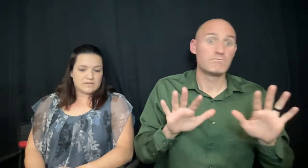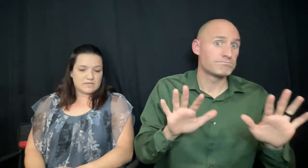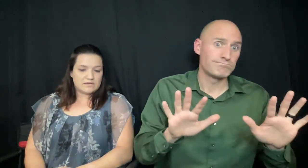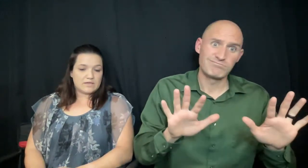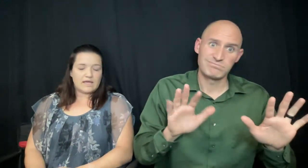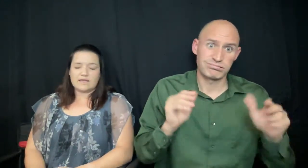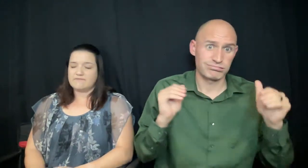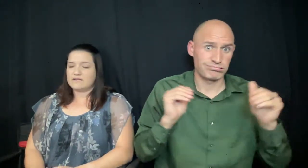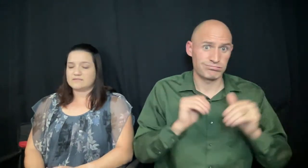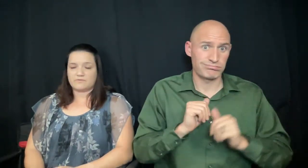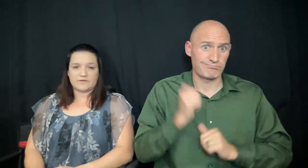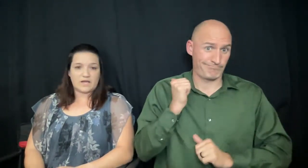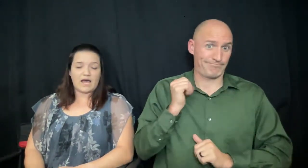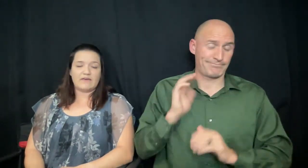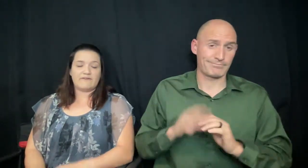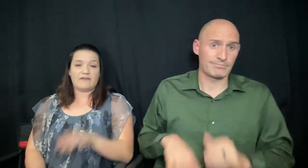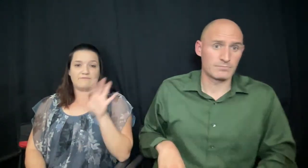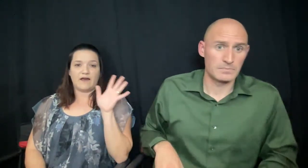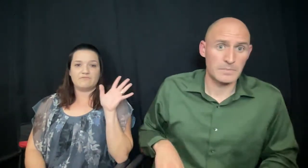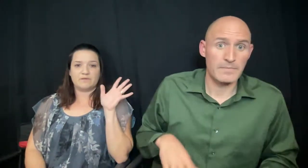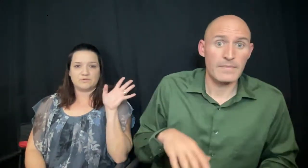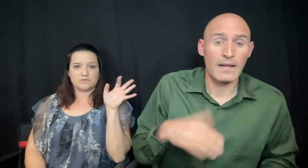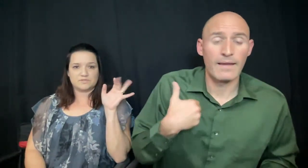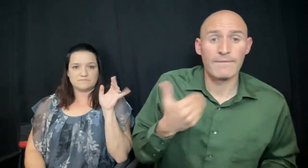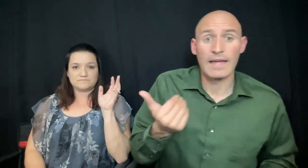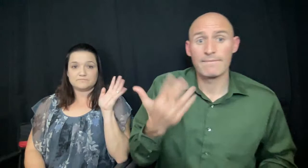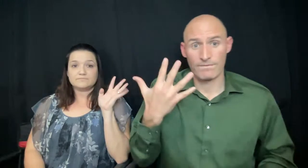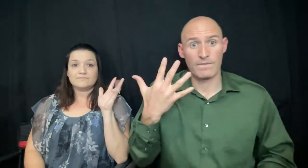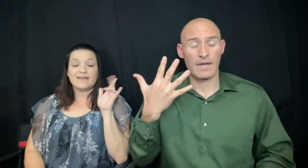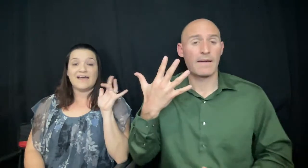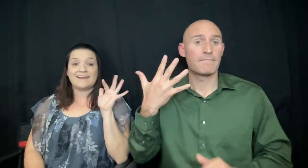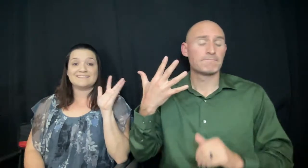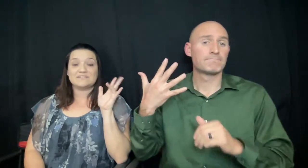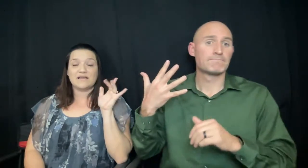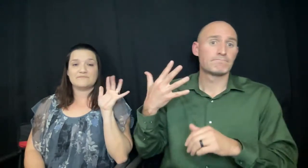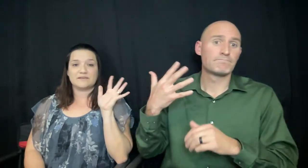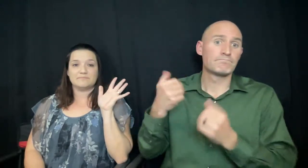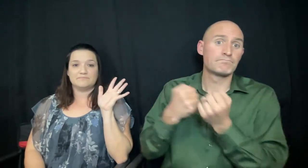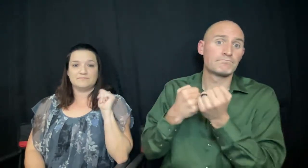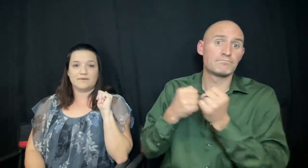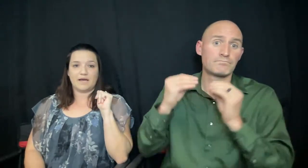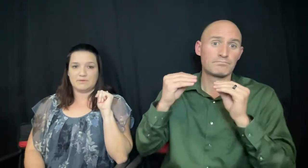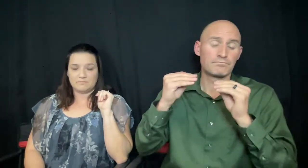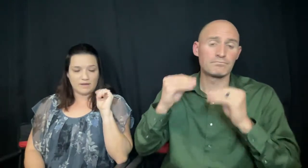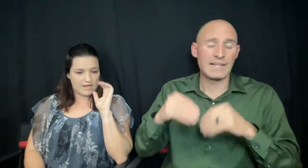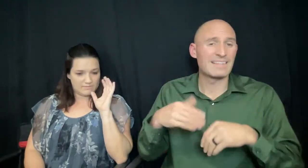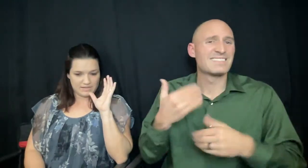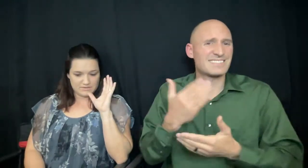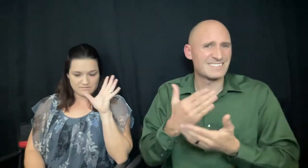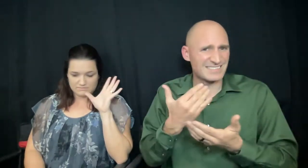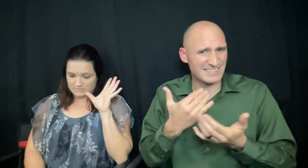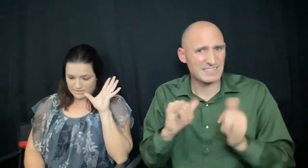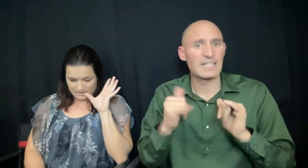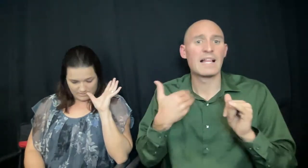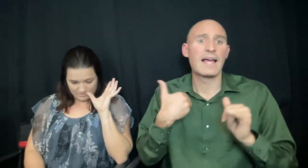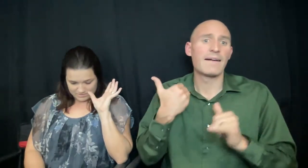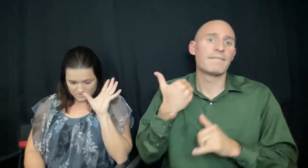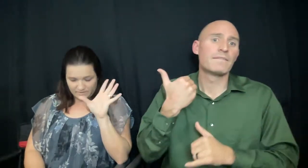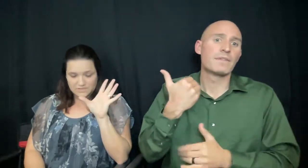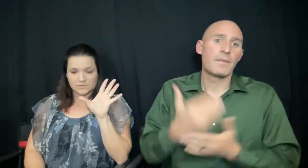be, even as a professor, I have had 5 mentors, and I still have some. I'm a certified